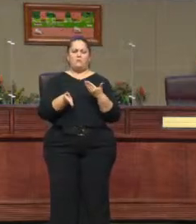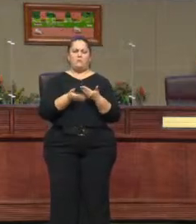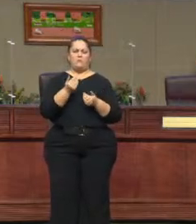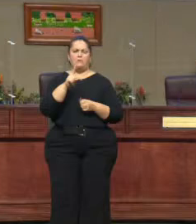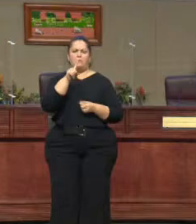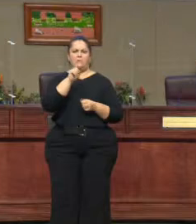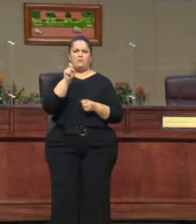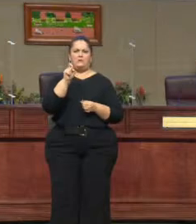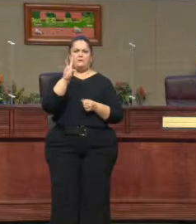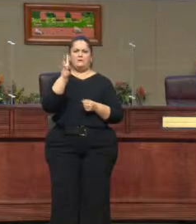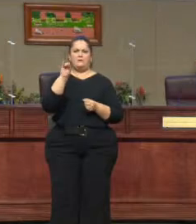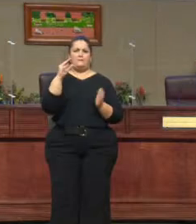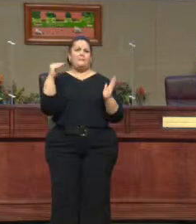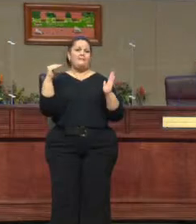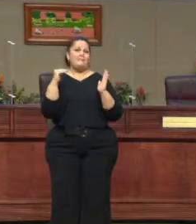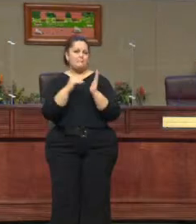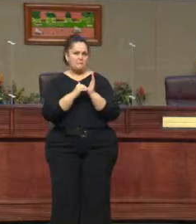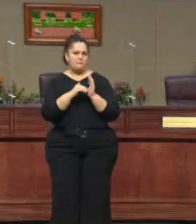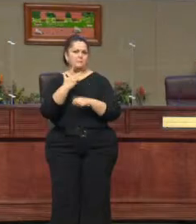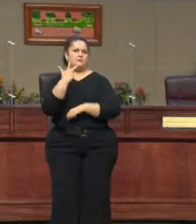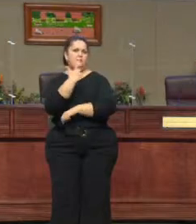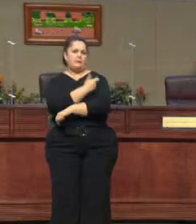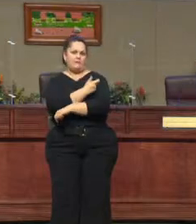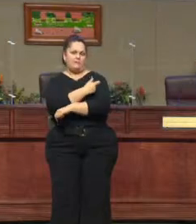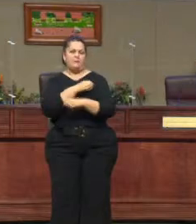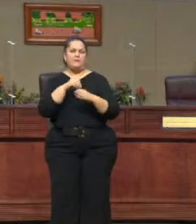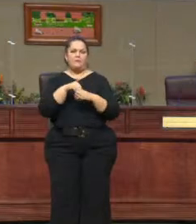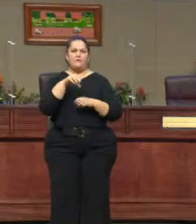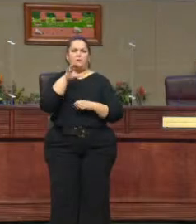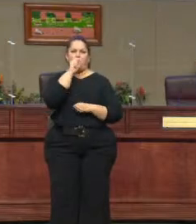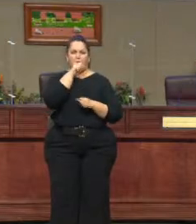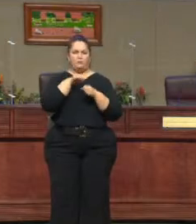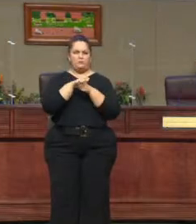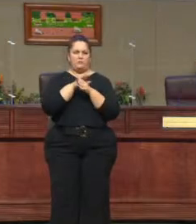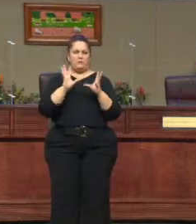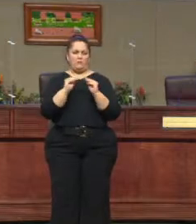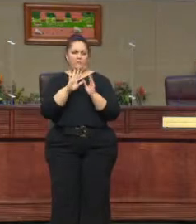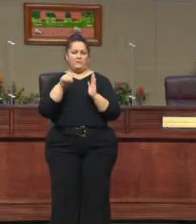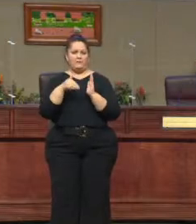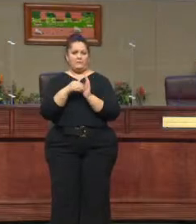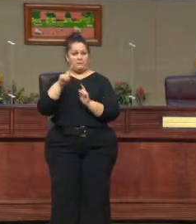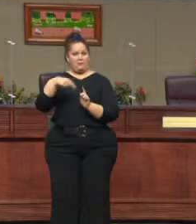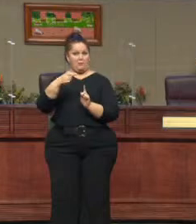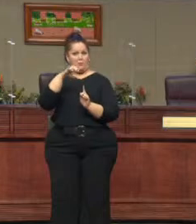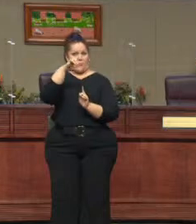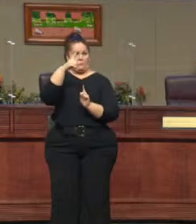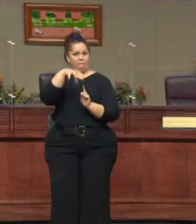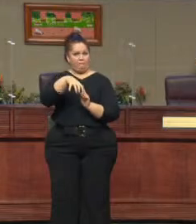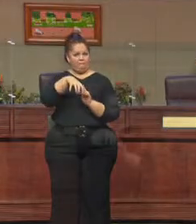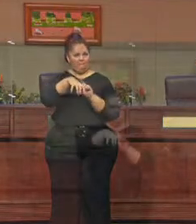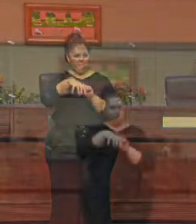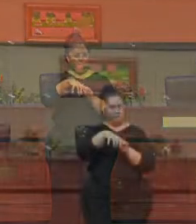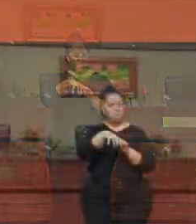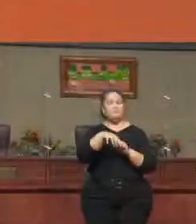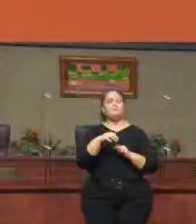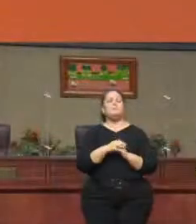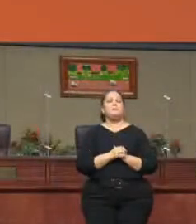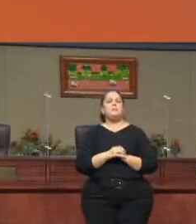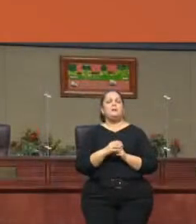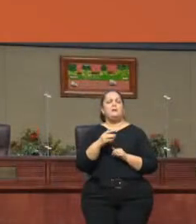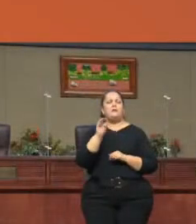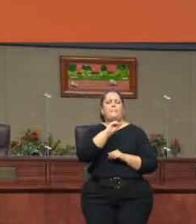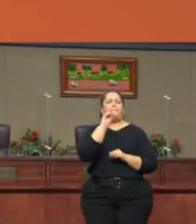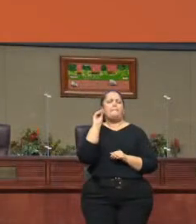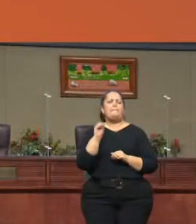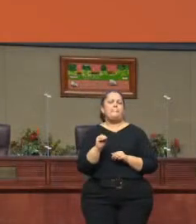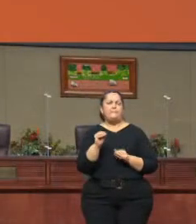170,000 vaccinations administered at the Orange County Convention Center alone. Here are the updated percentages